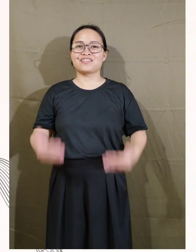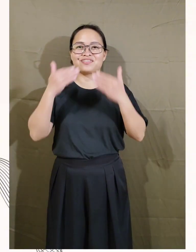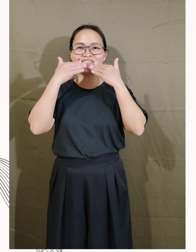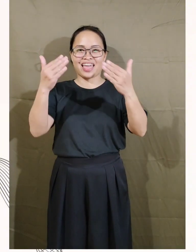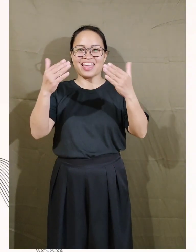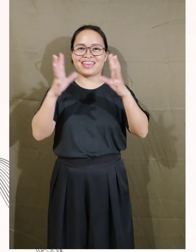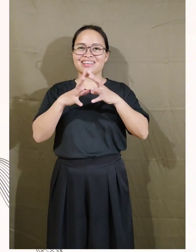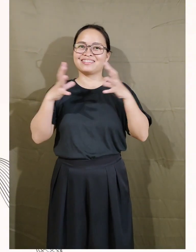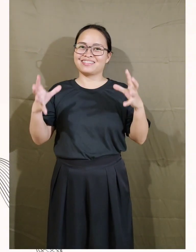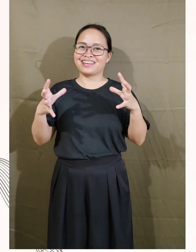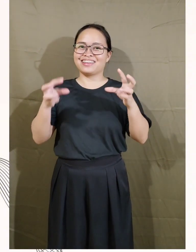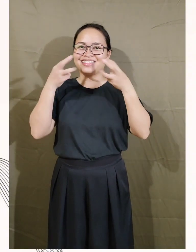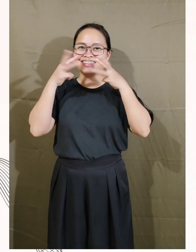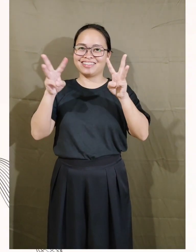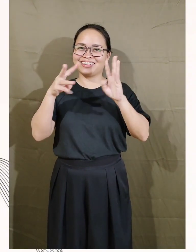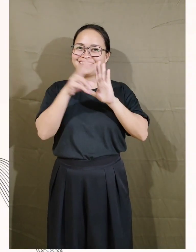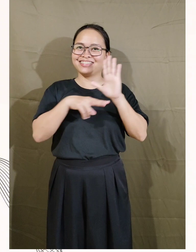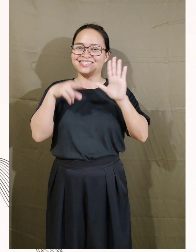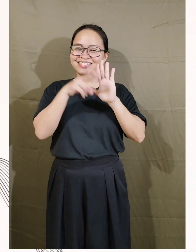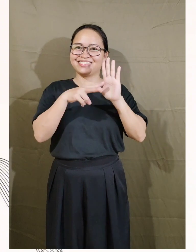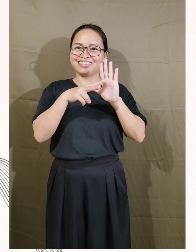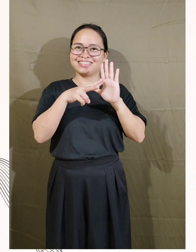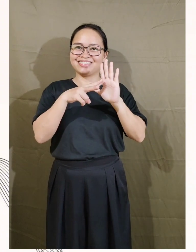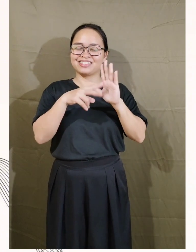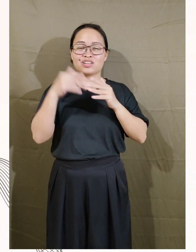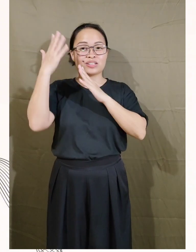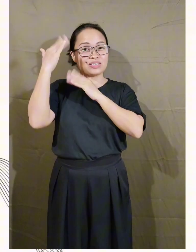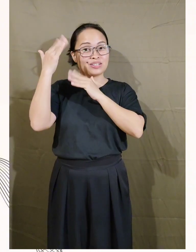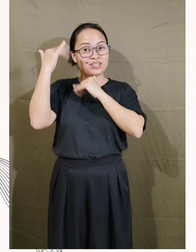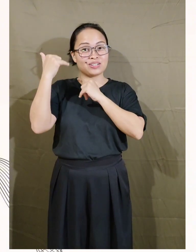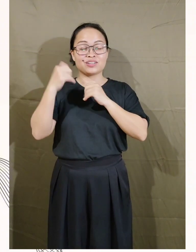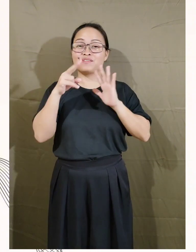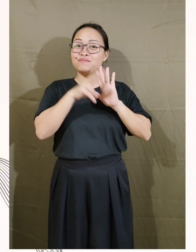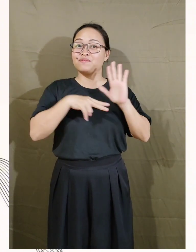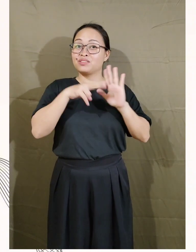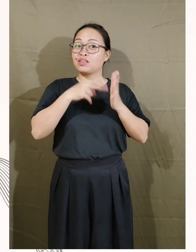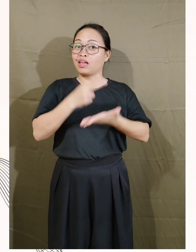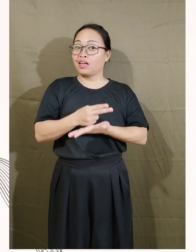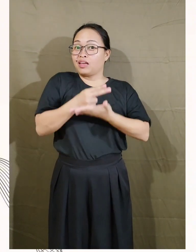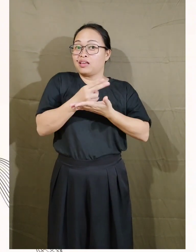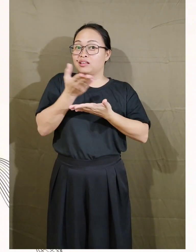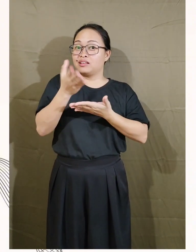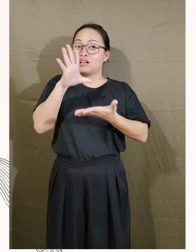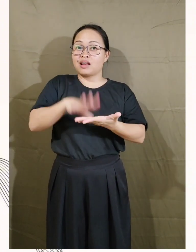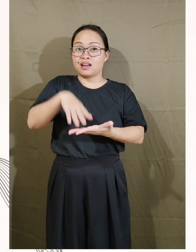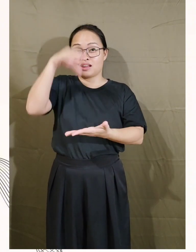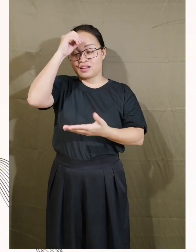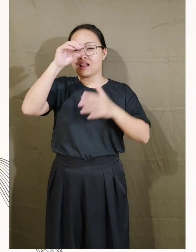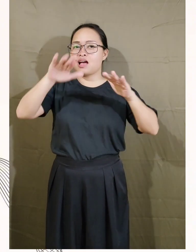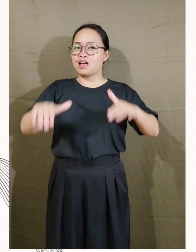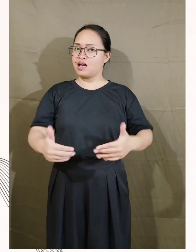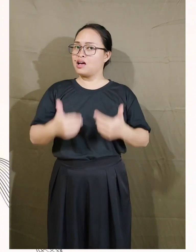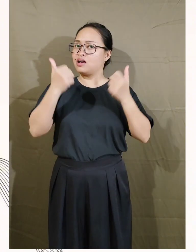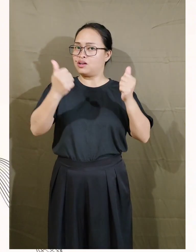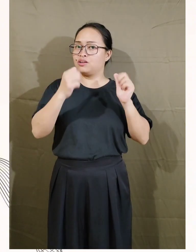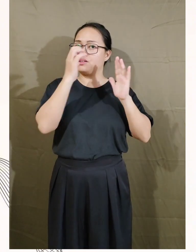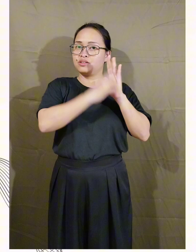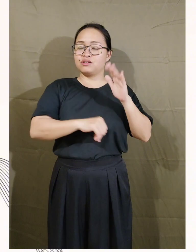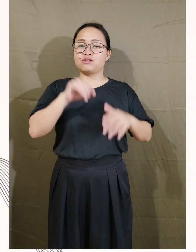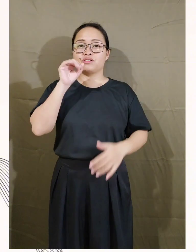Thank you so much for watching this video. I hope this video helps you learn how to